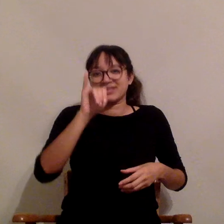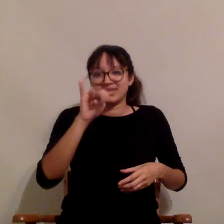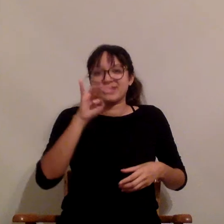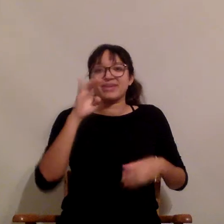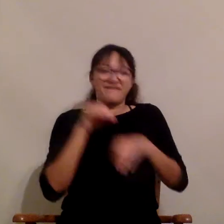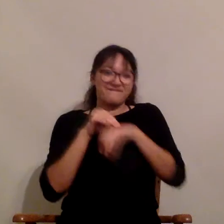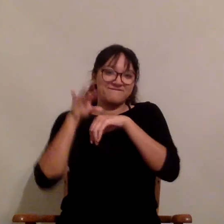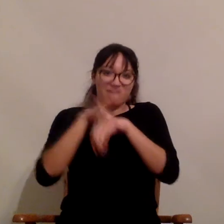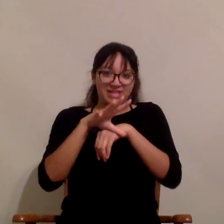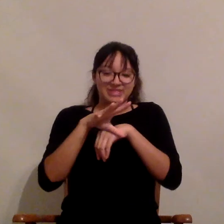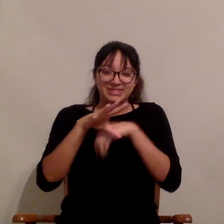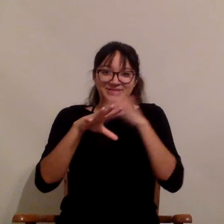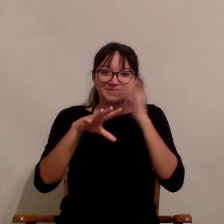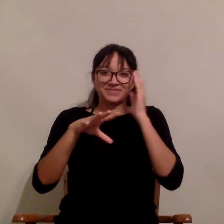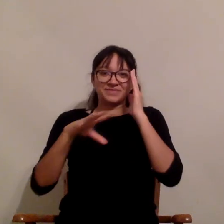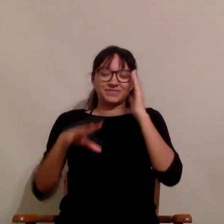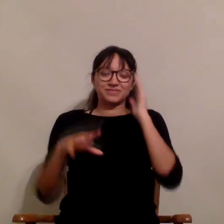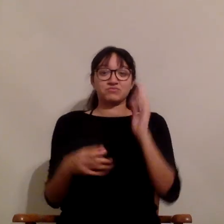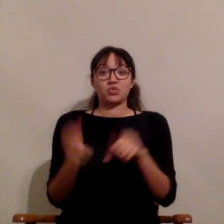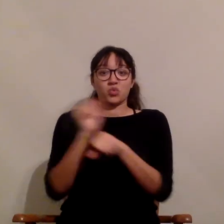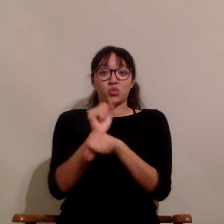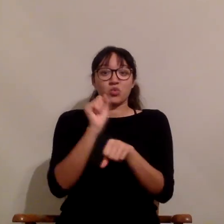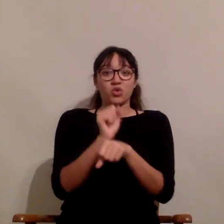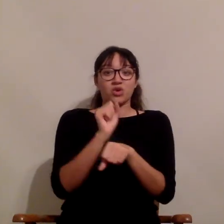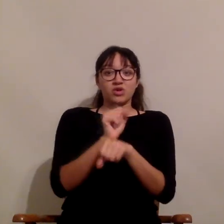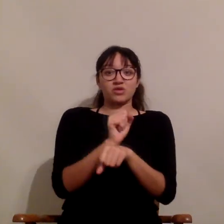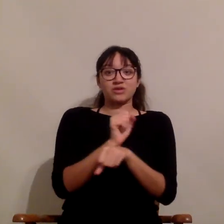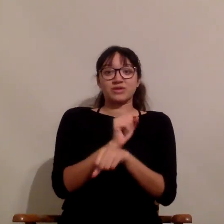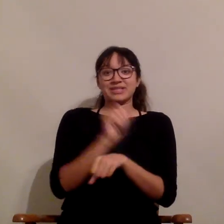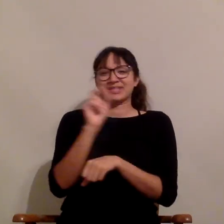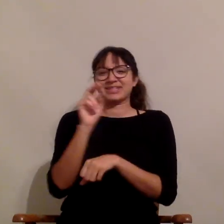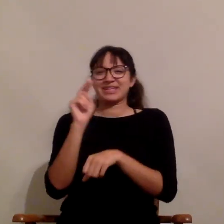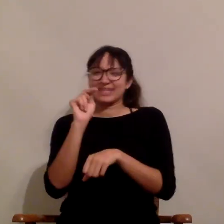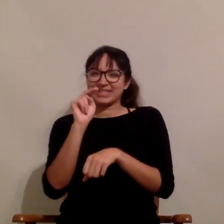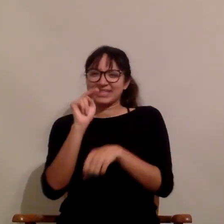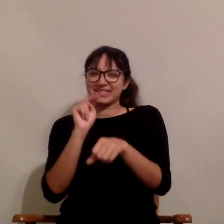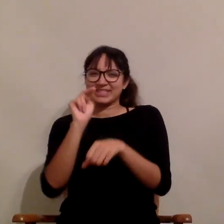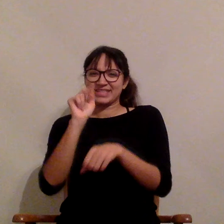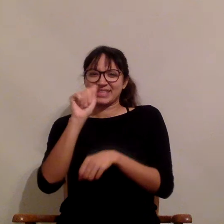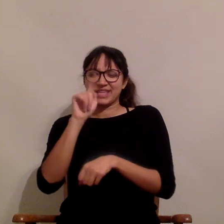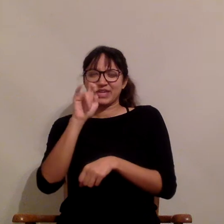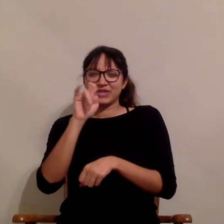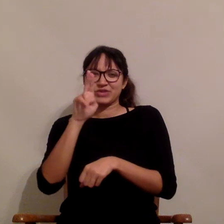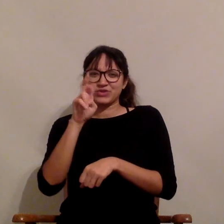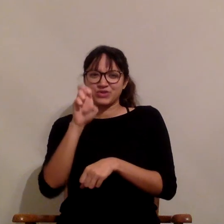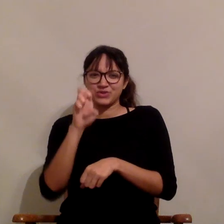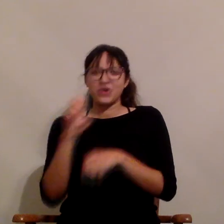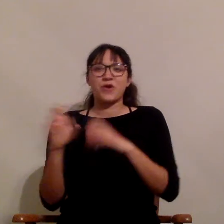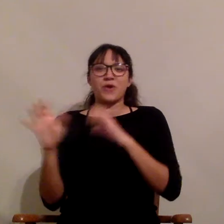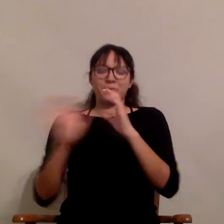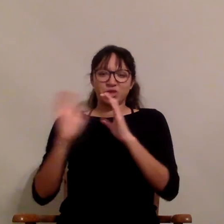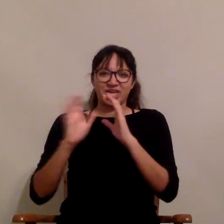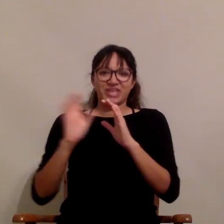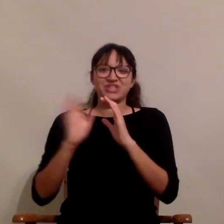This work was recently published in Nature Communications, and my team and I received an overwhelming response